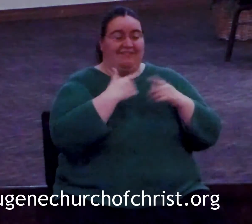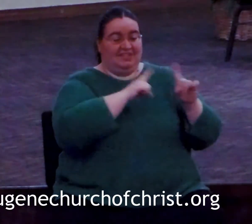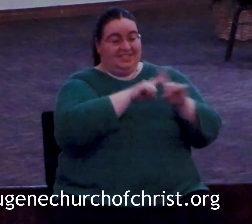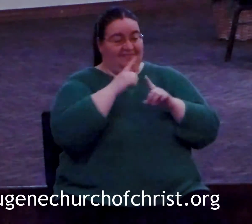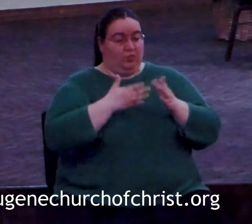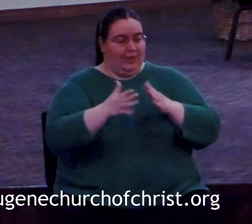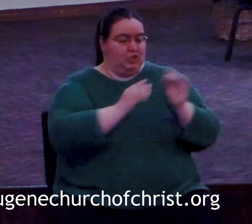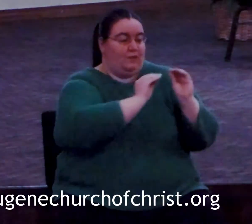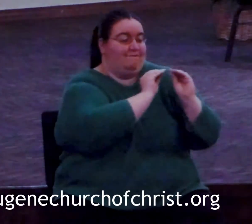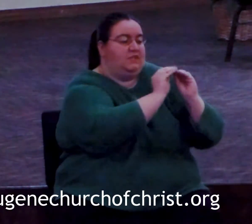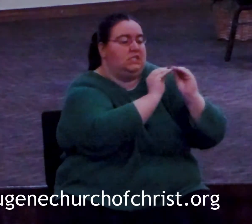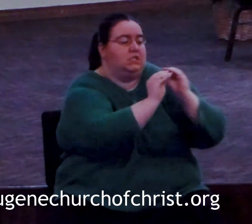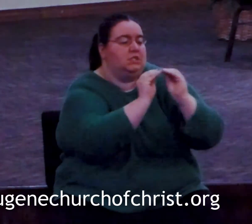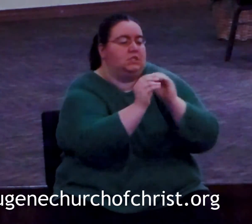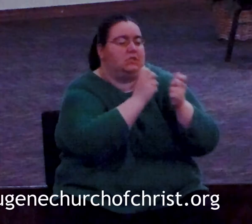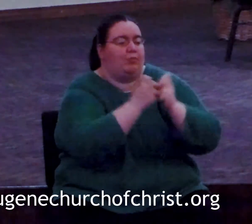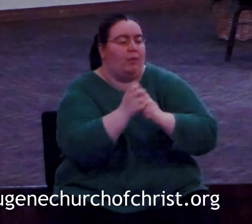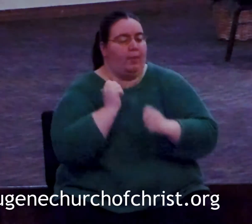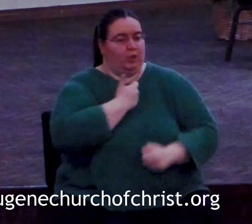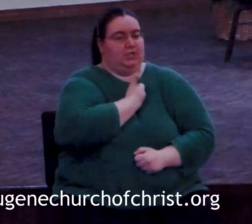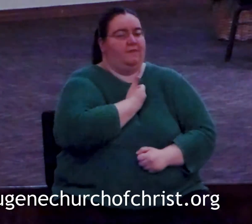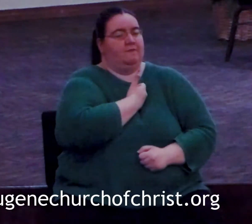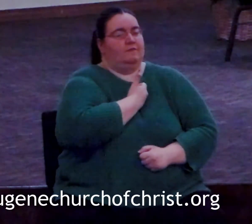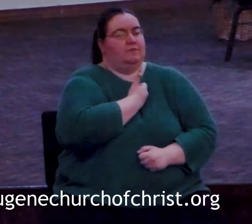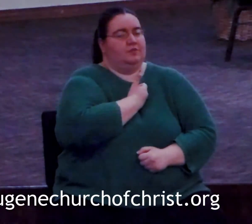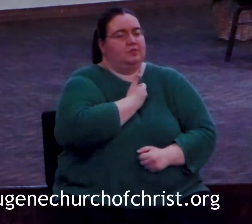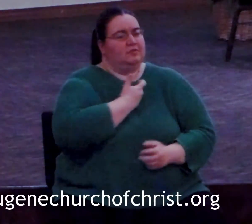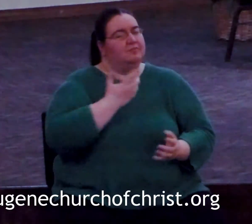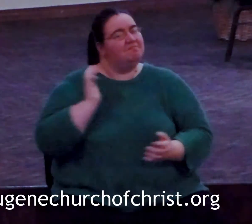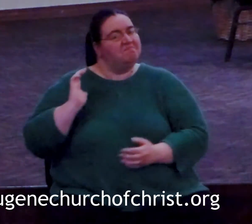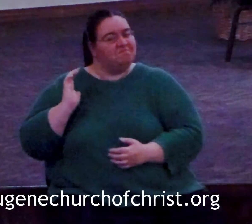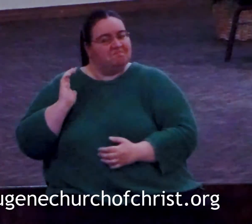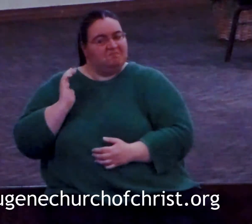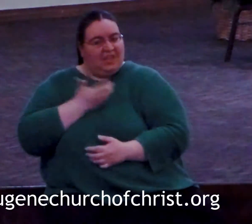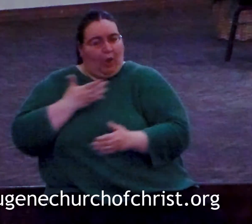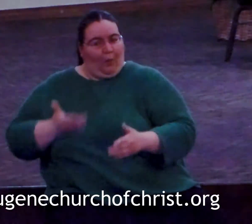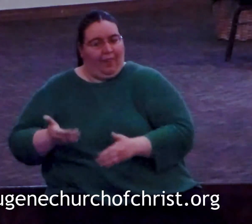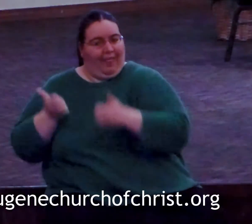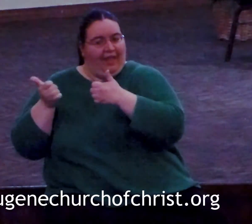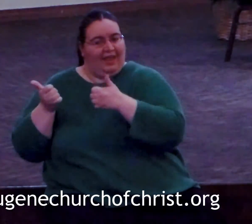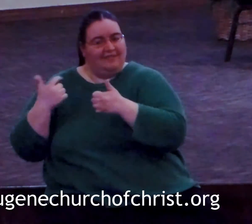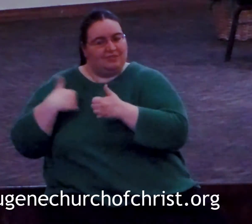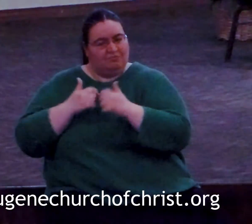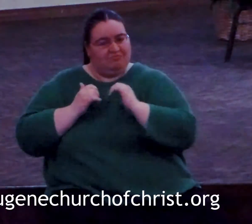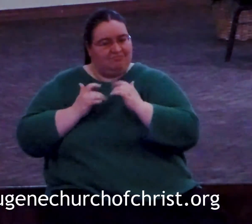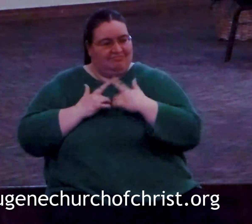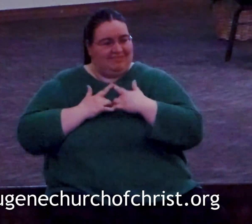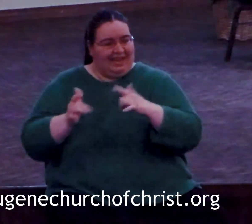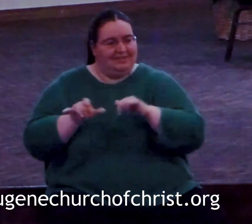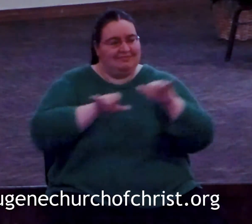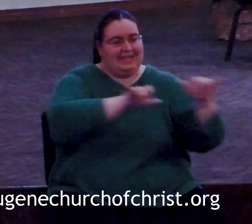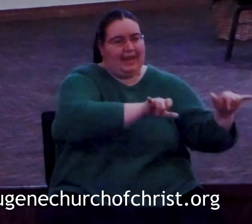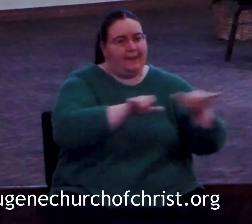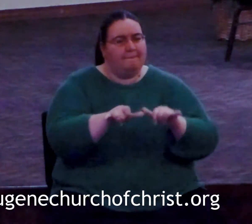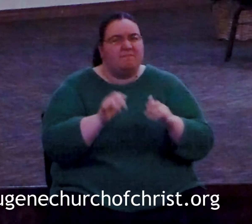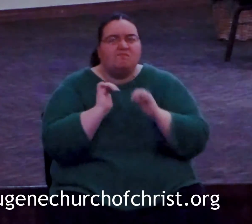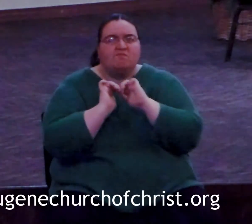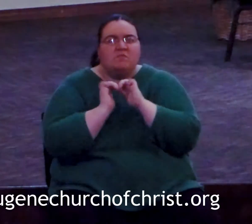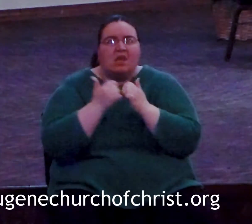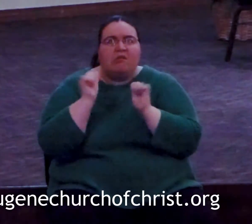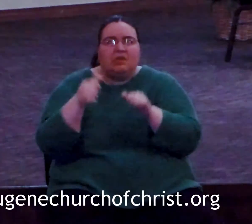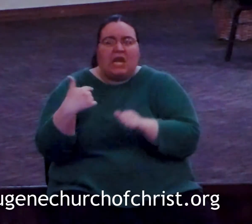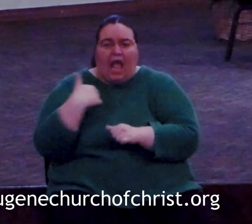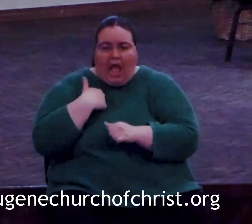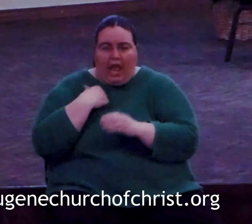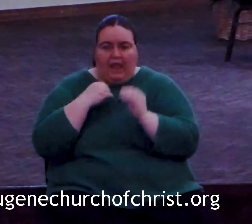problem. And in our lives here as Christians, I think we do an awful lot of the same thing. Well, here's how I can fix the